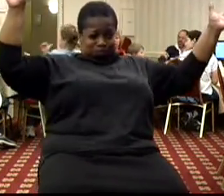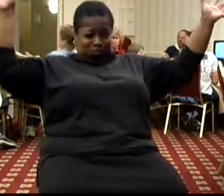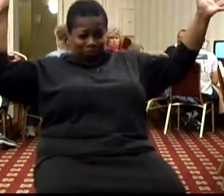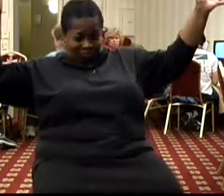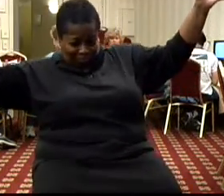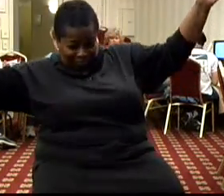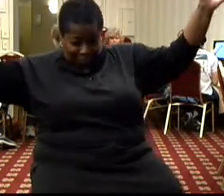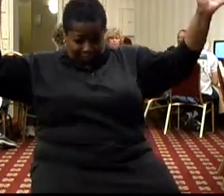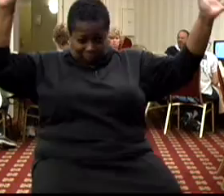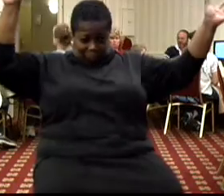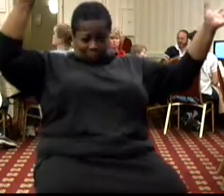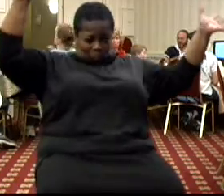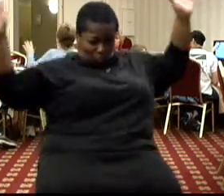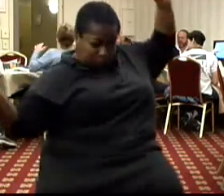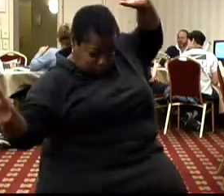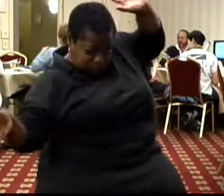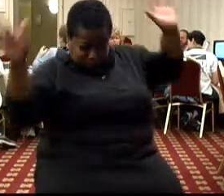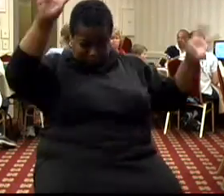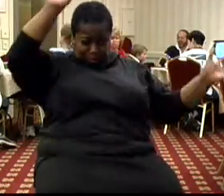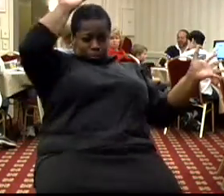personification. I am the tree.